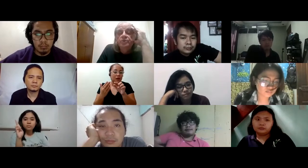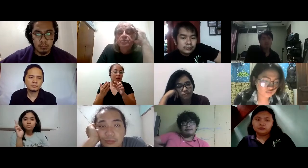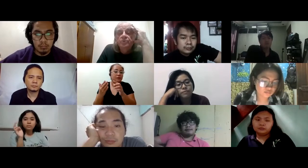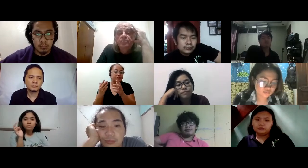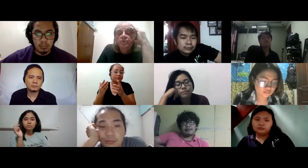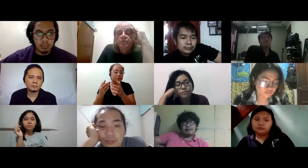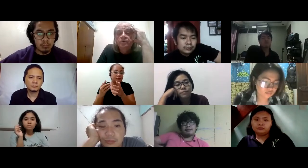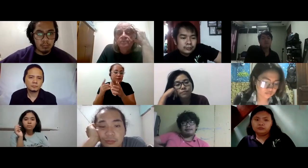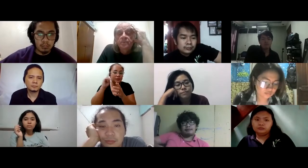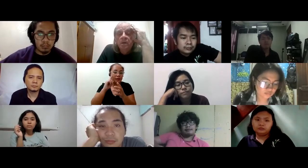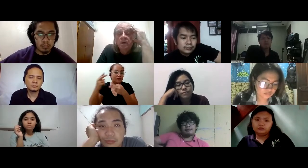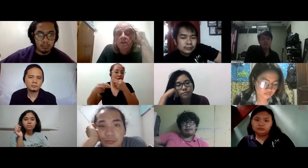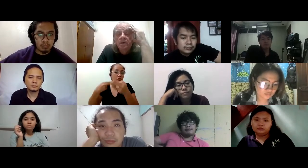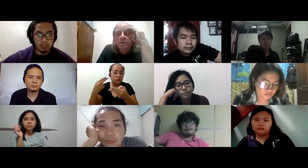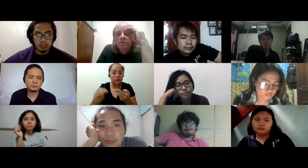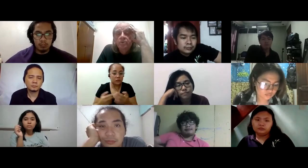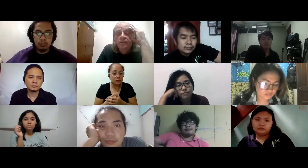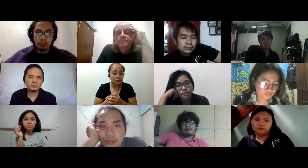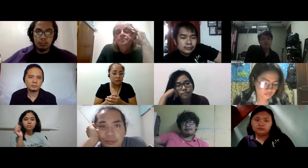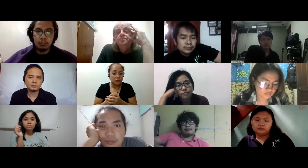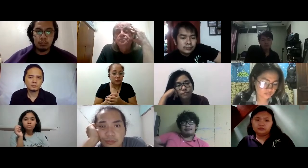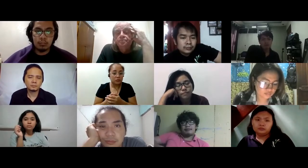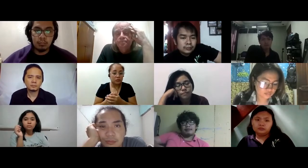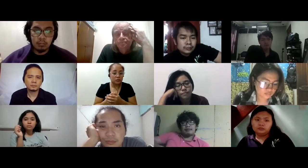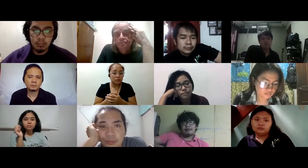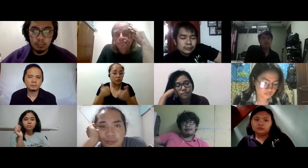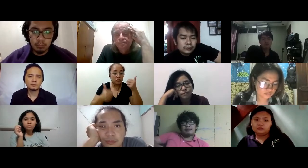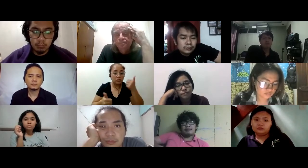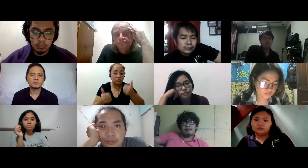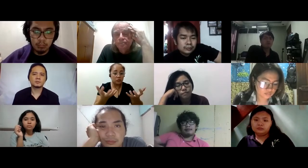way would you prefer to do it?